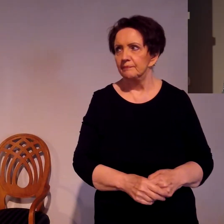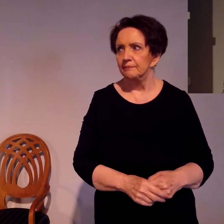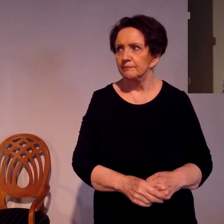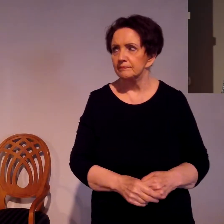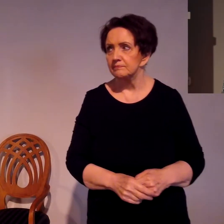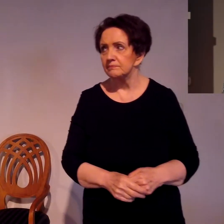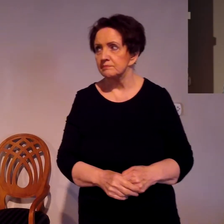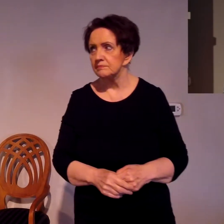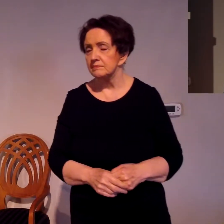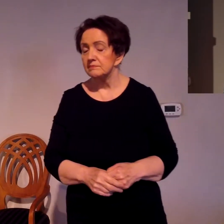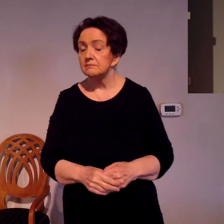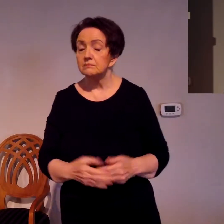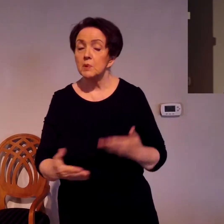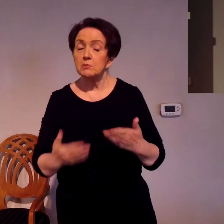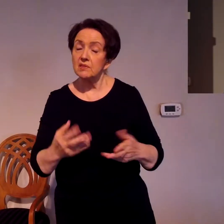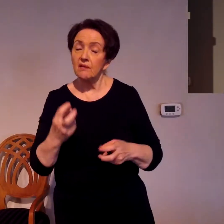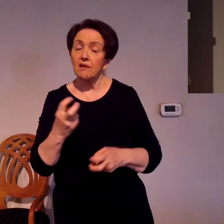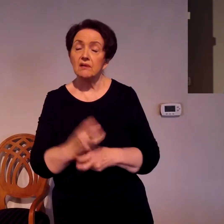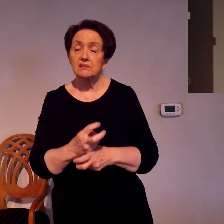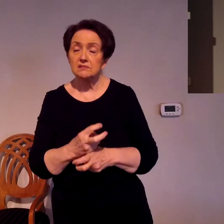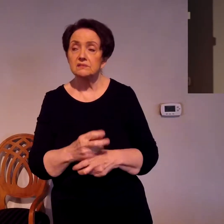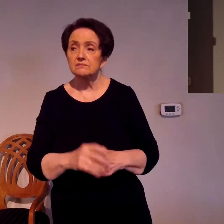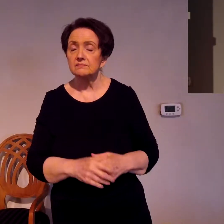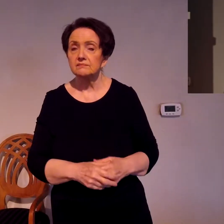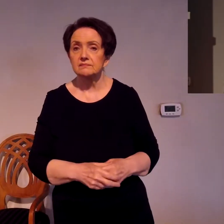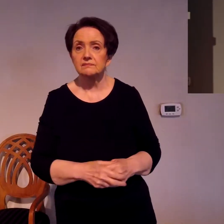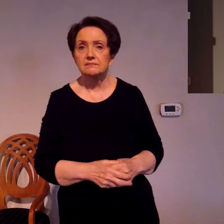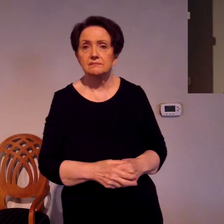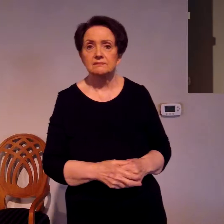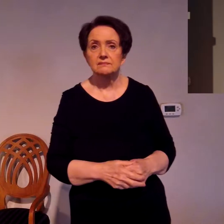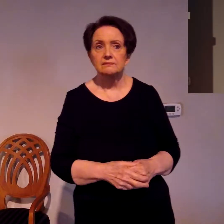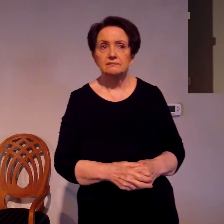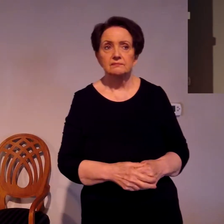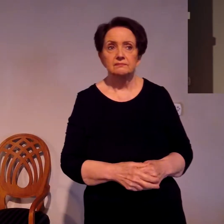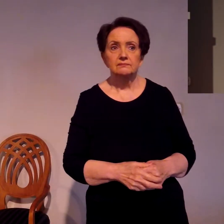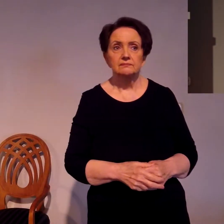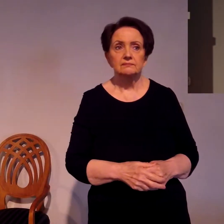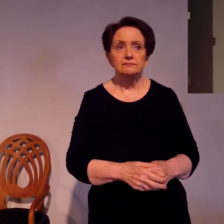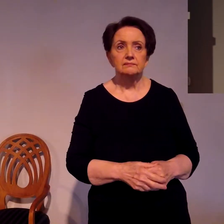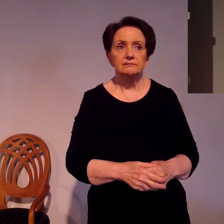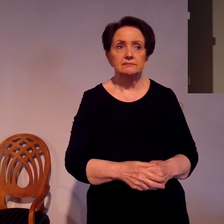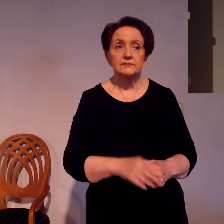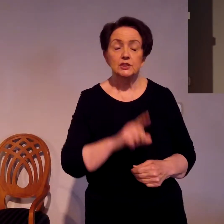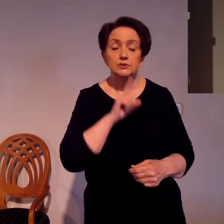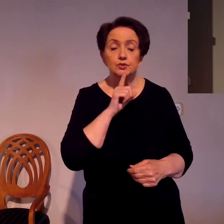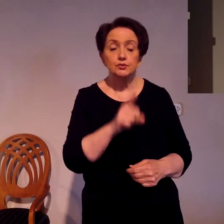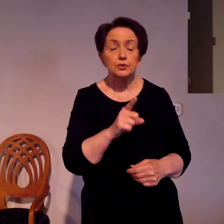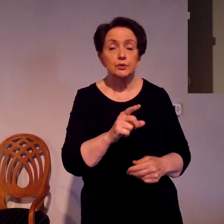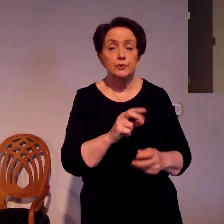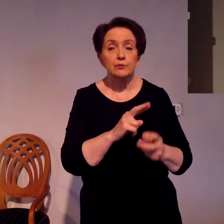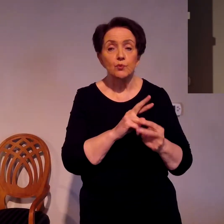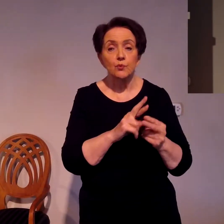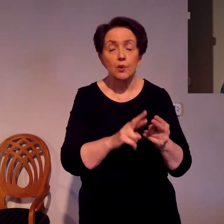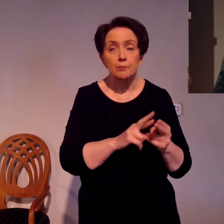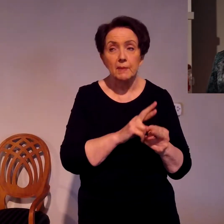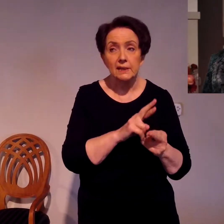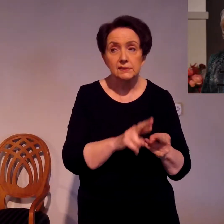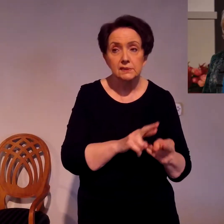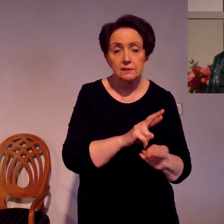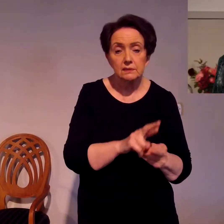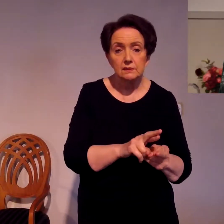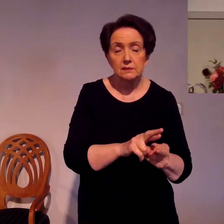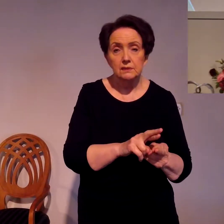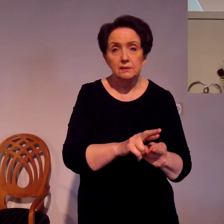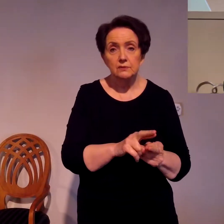Might be also the hardest, right? This is true in romantic relationships. This is true with